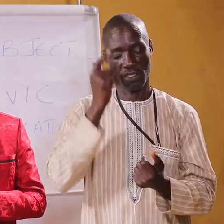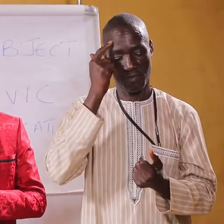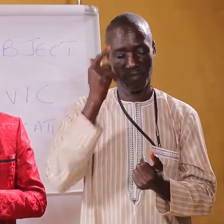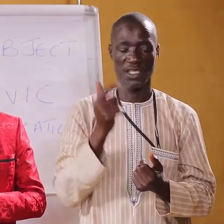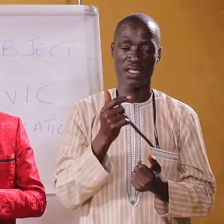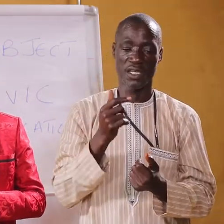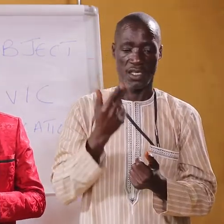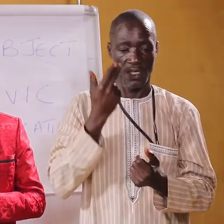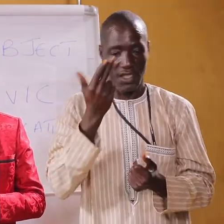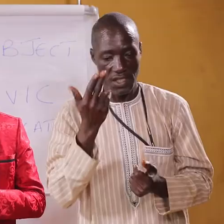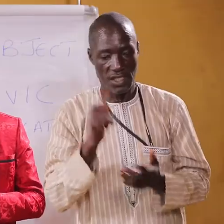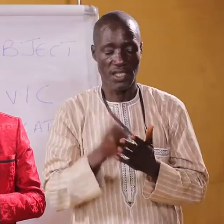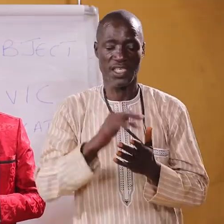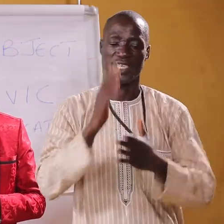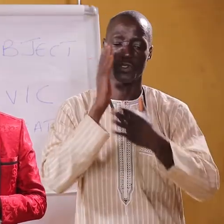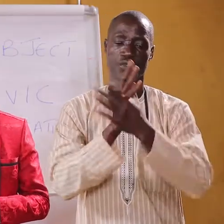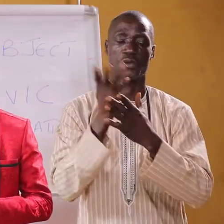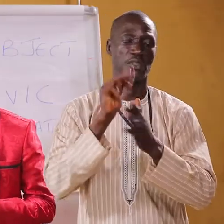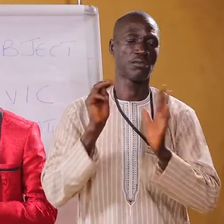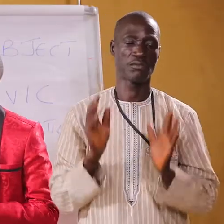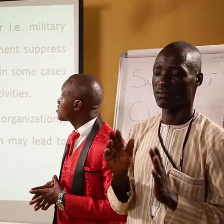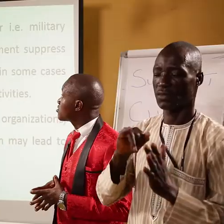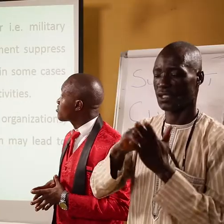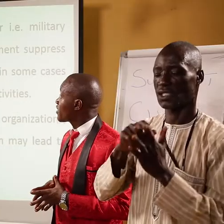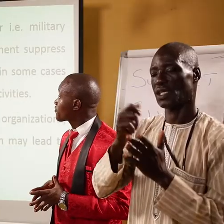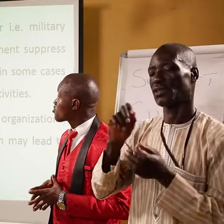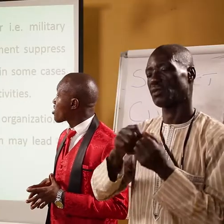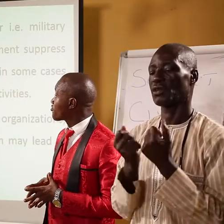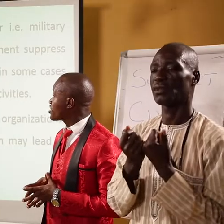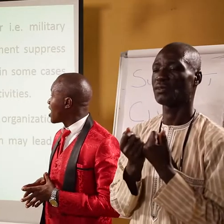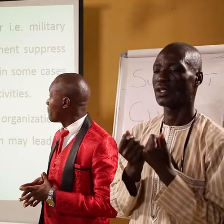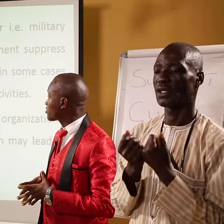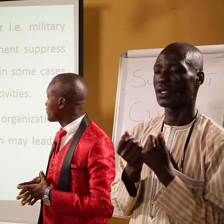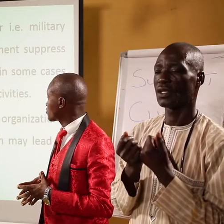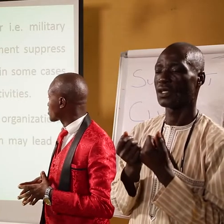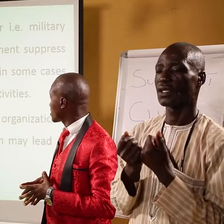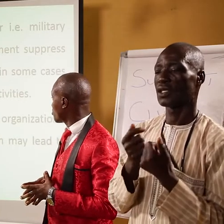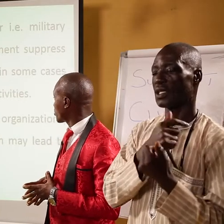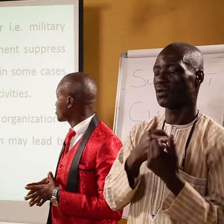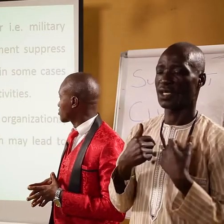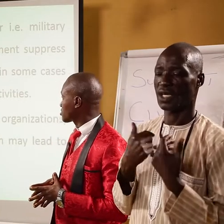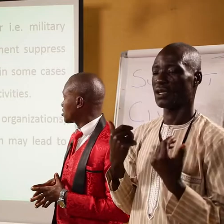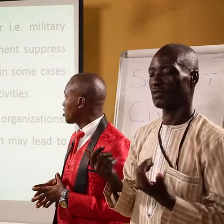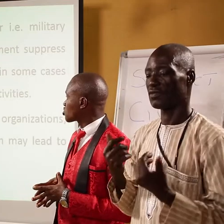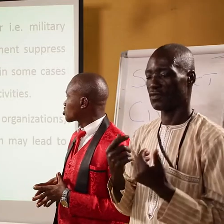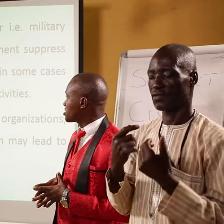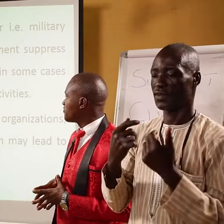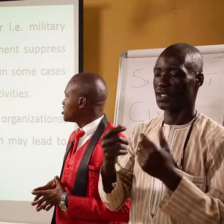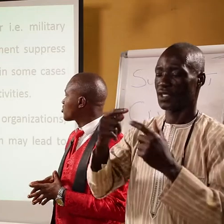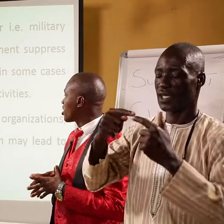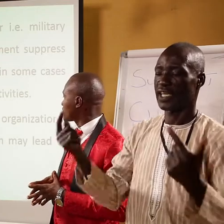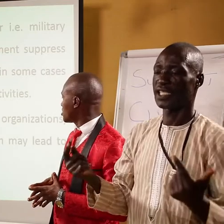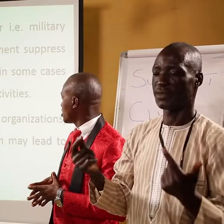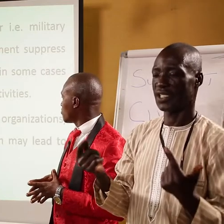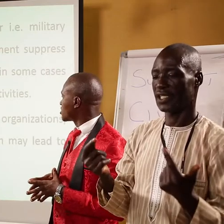room for civil societies to express themselves. Number five, rivalry among civil society organizations. Such rivalry